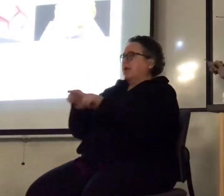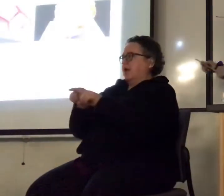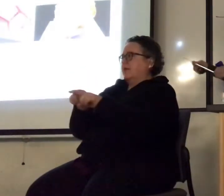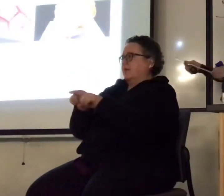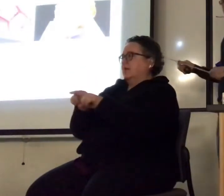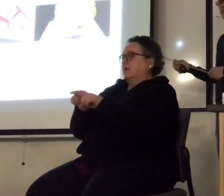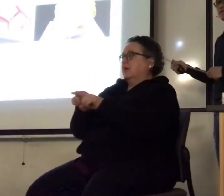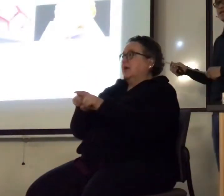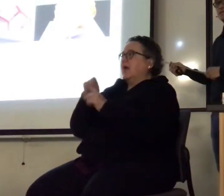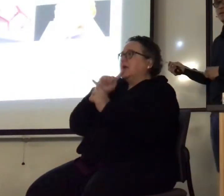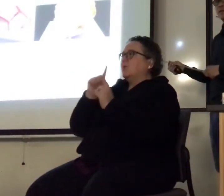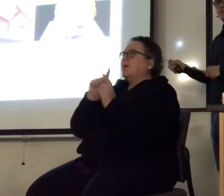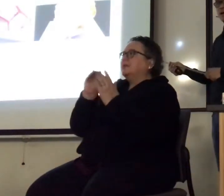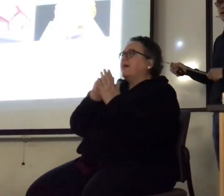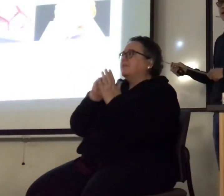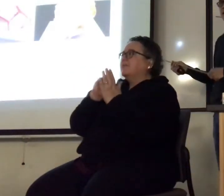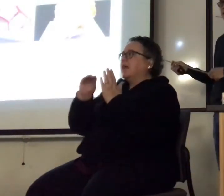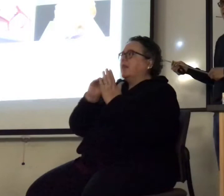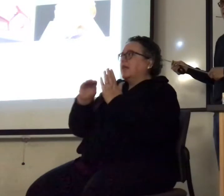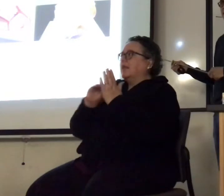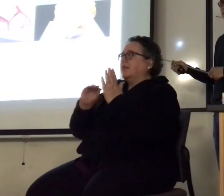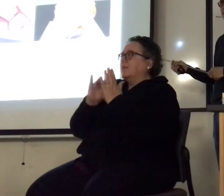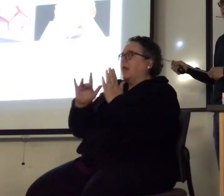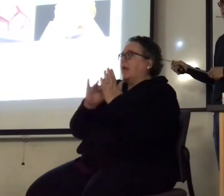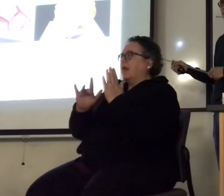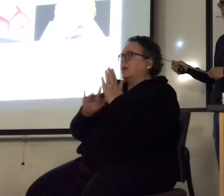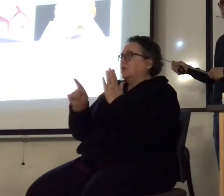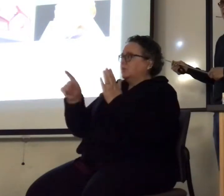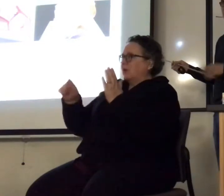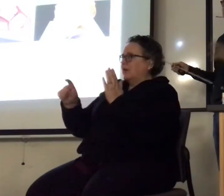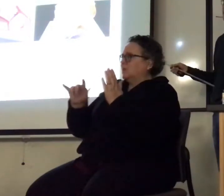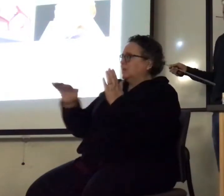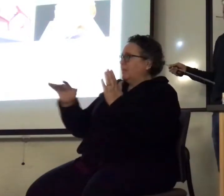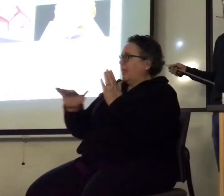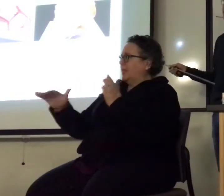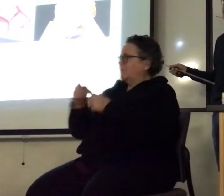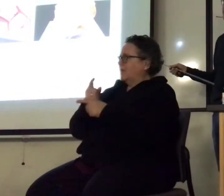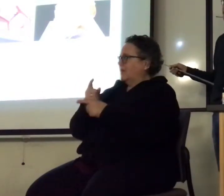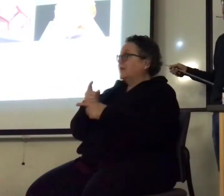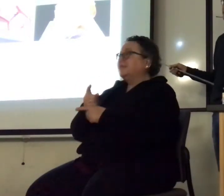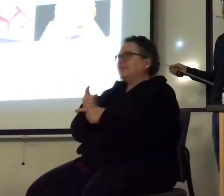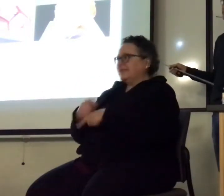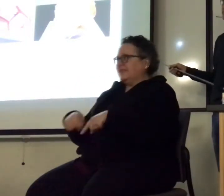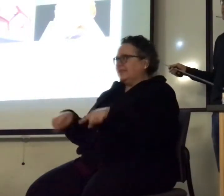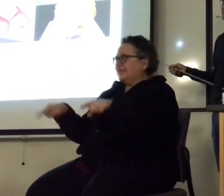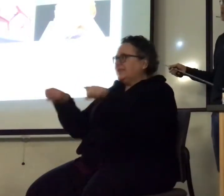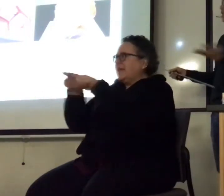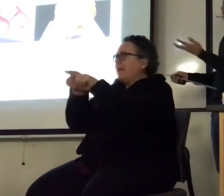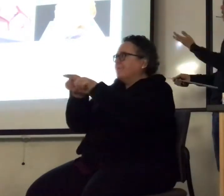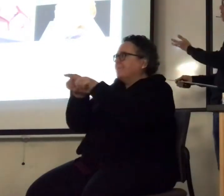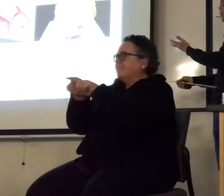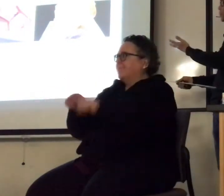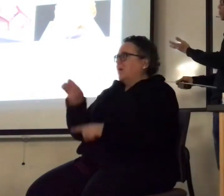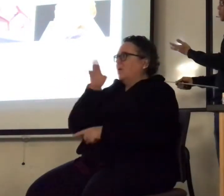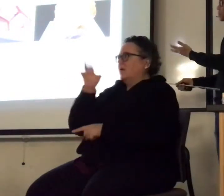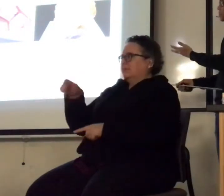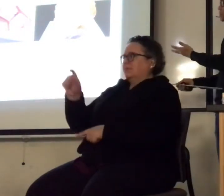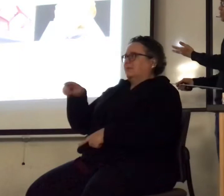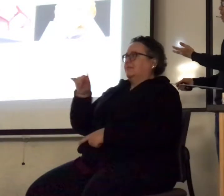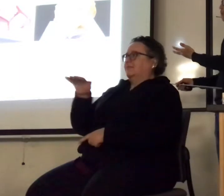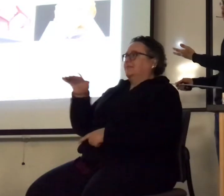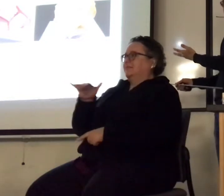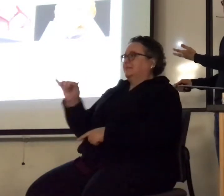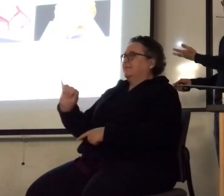And it was fill in the blank, which means you had to spell it, right? Yeah, same thing. Okay. And a lot of the